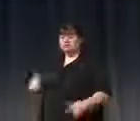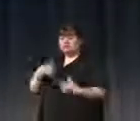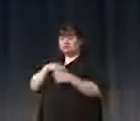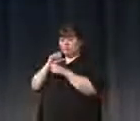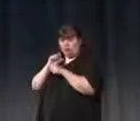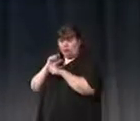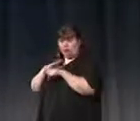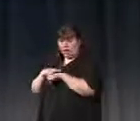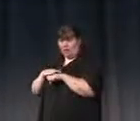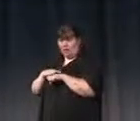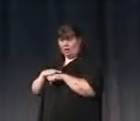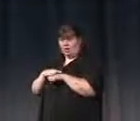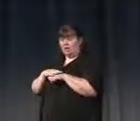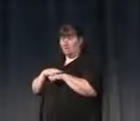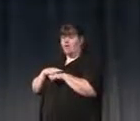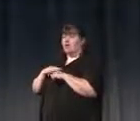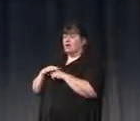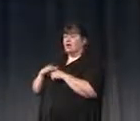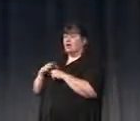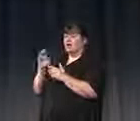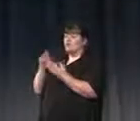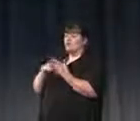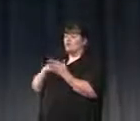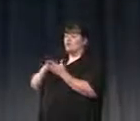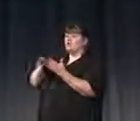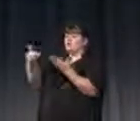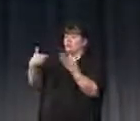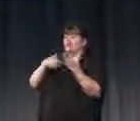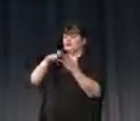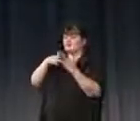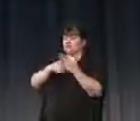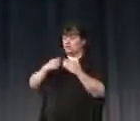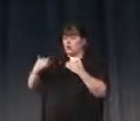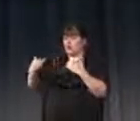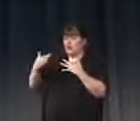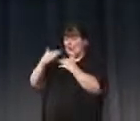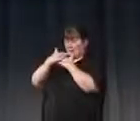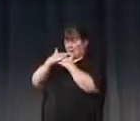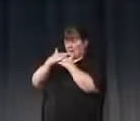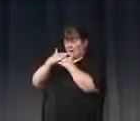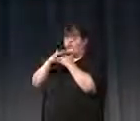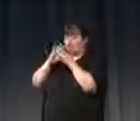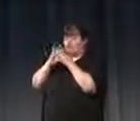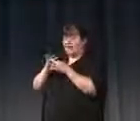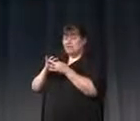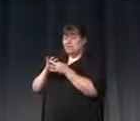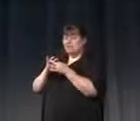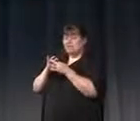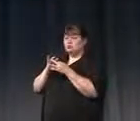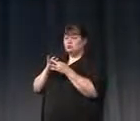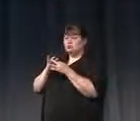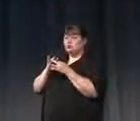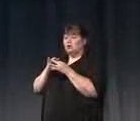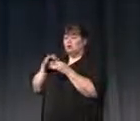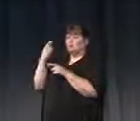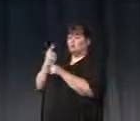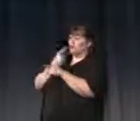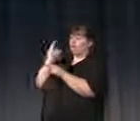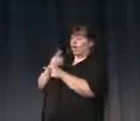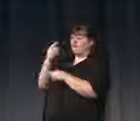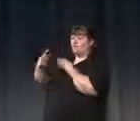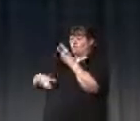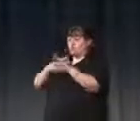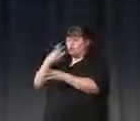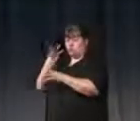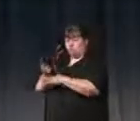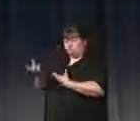is the notion that any assumptions about reverberation that would be made by the brain are likely related to the acoustic regularities of the world. And so what we've been trying